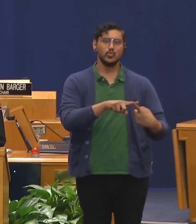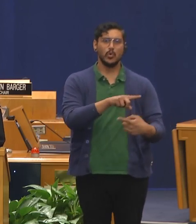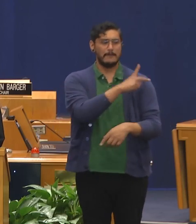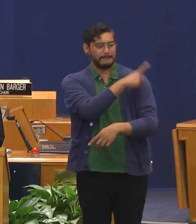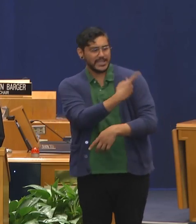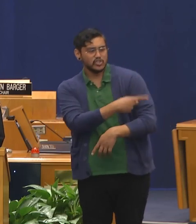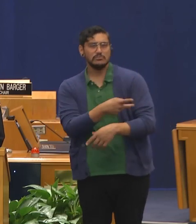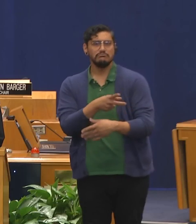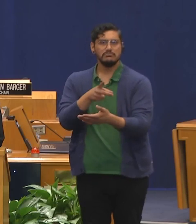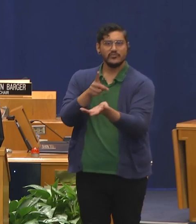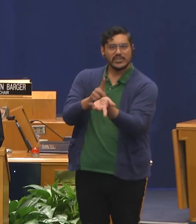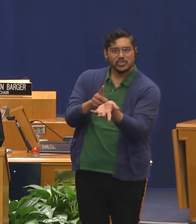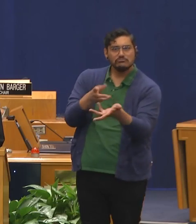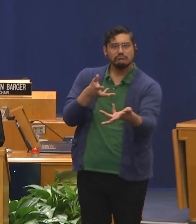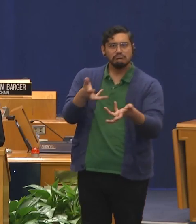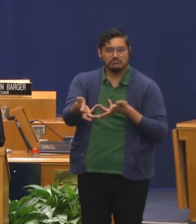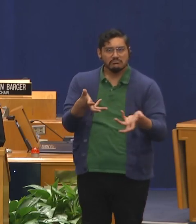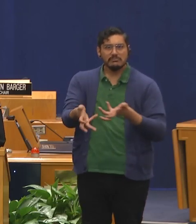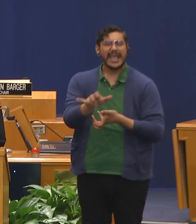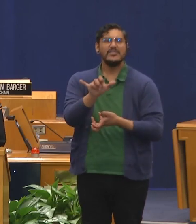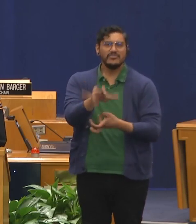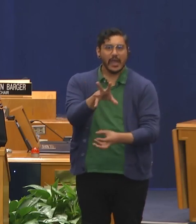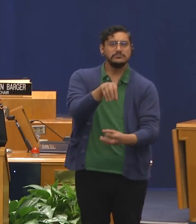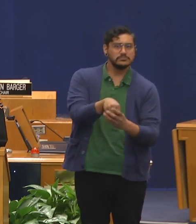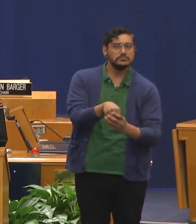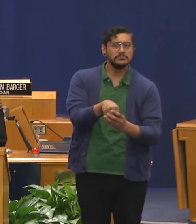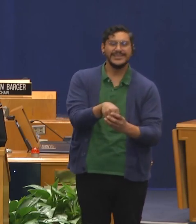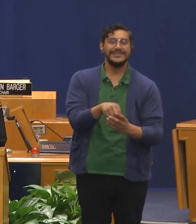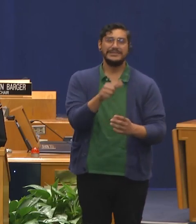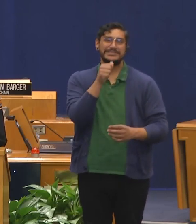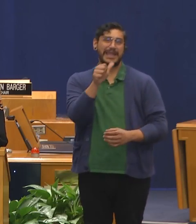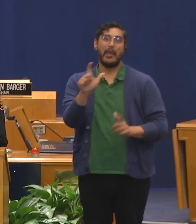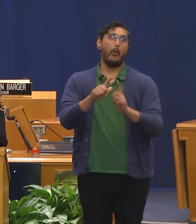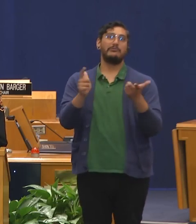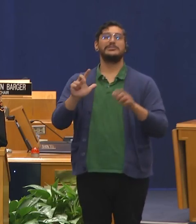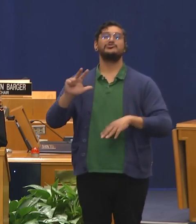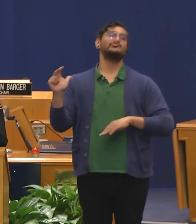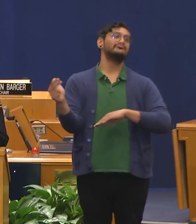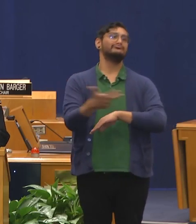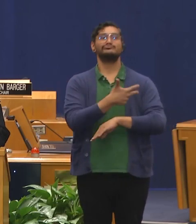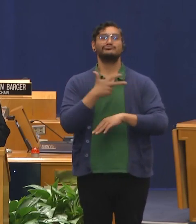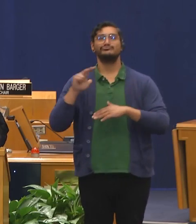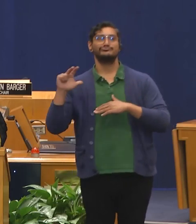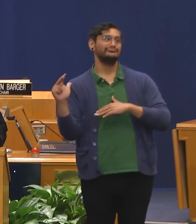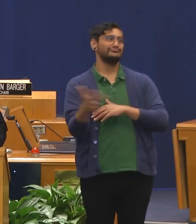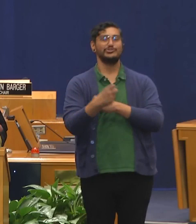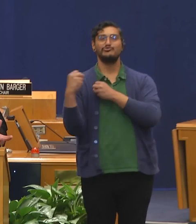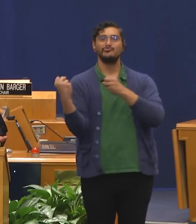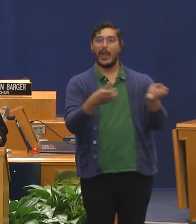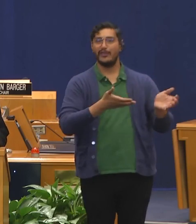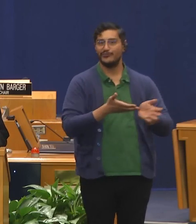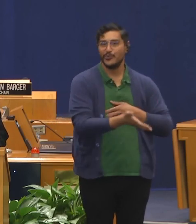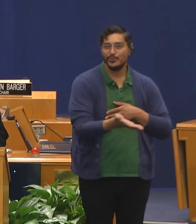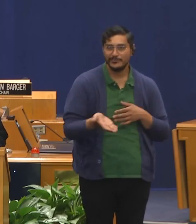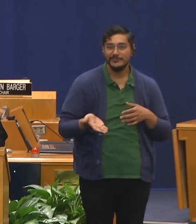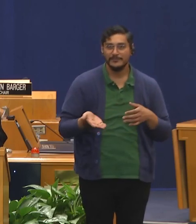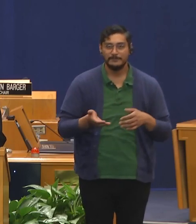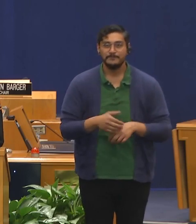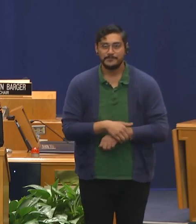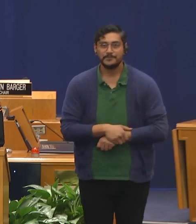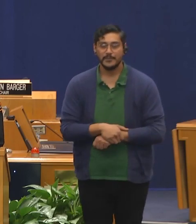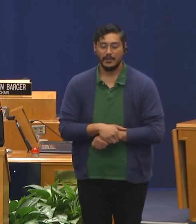a part of the whole health visit rather than a drive-through testing site where testing is existing kind of as a separate silo of the healthcare